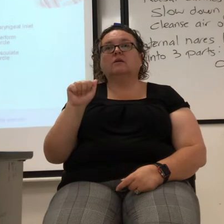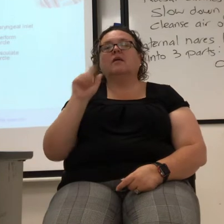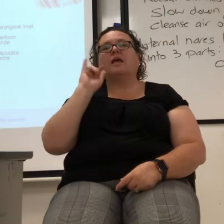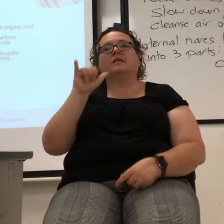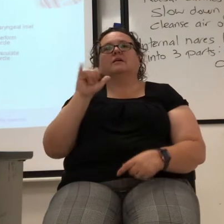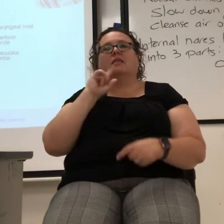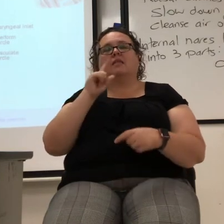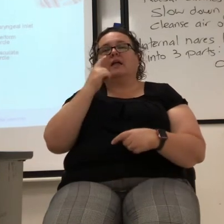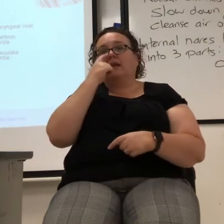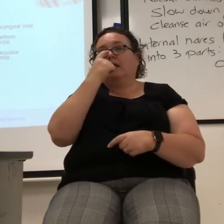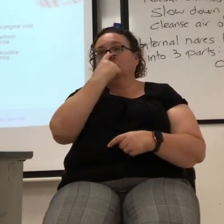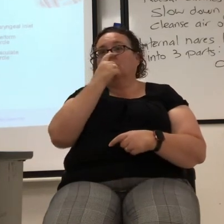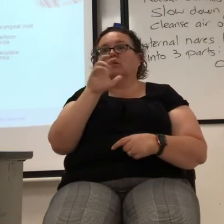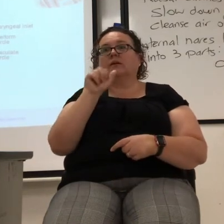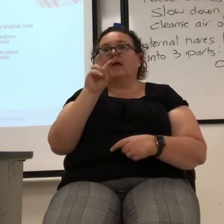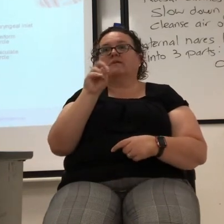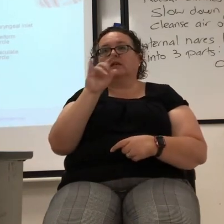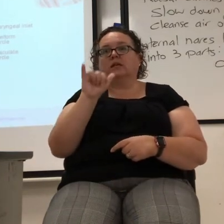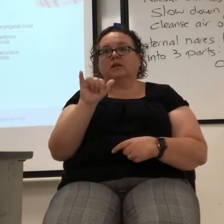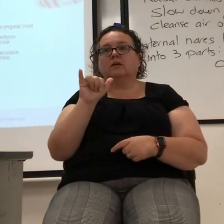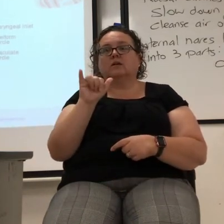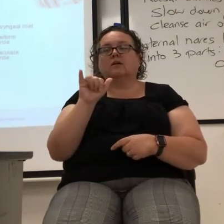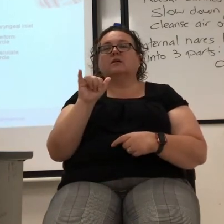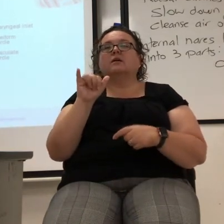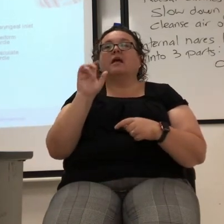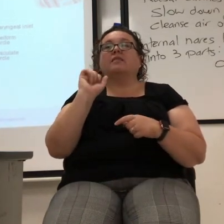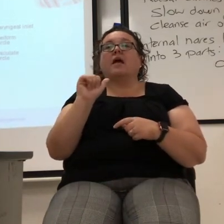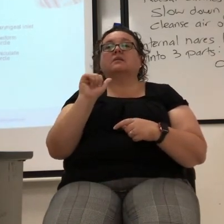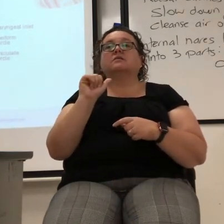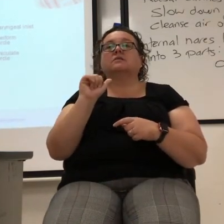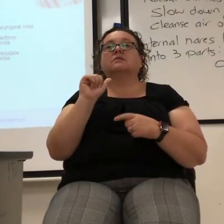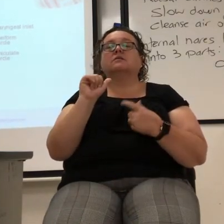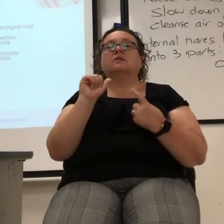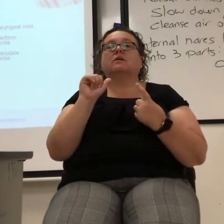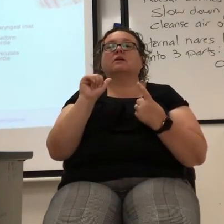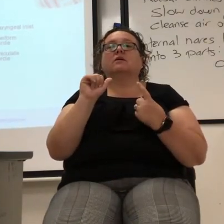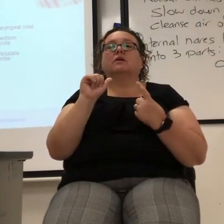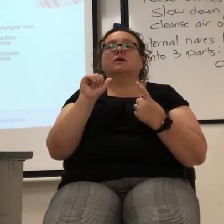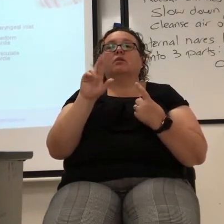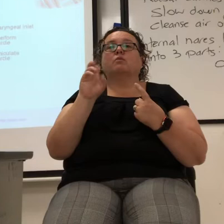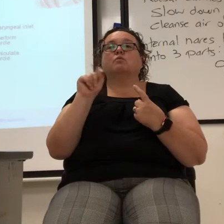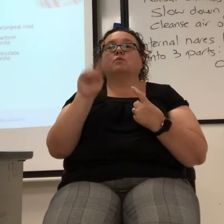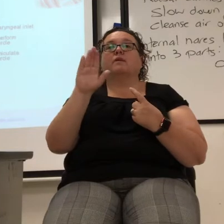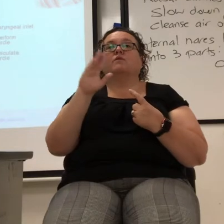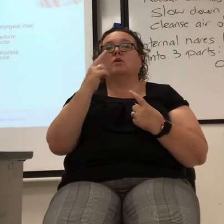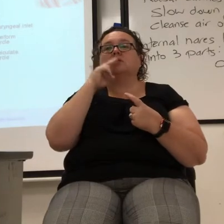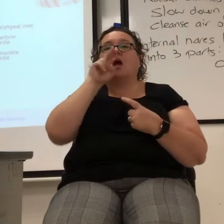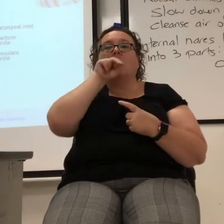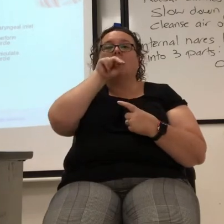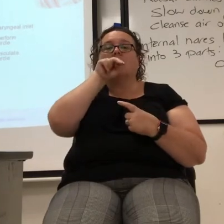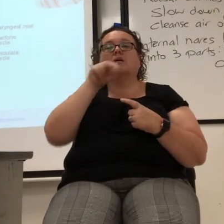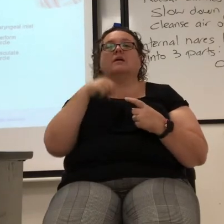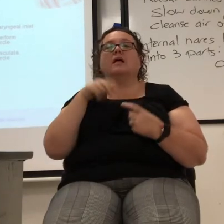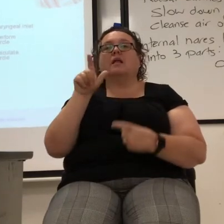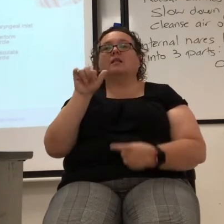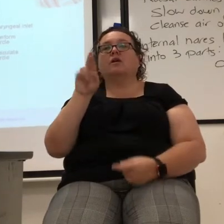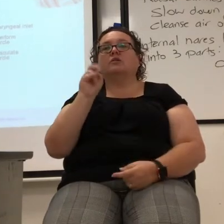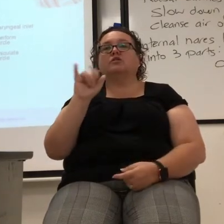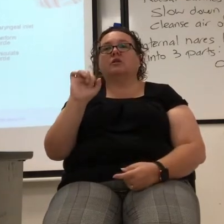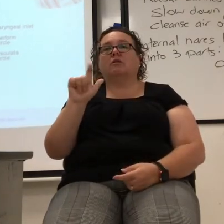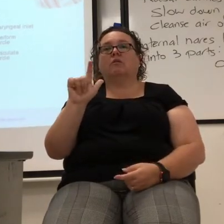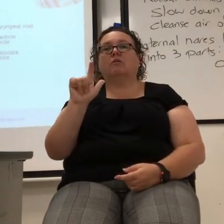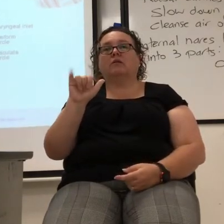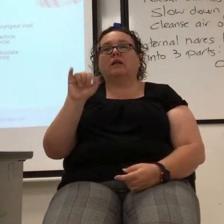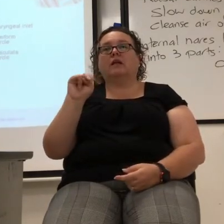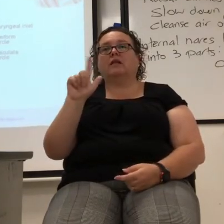cavity, right? There's the nasal septum right there. That's the root of the tongue, so that's the oral cavity. There's a laryngeal inlet. This is what the